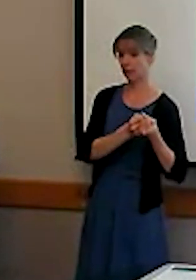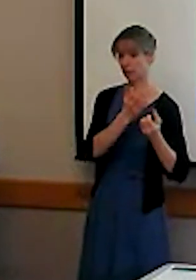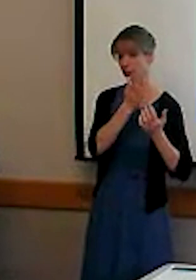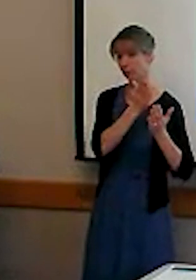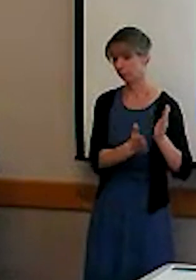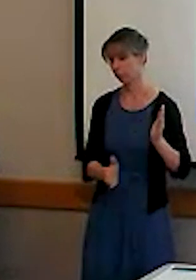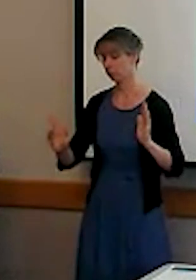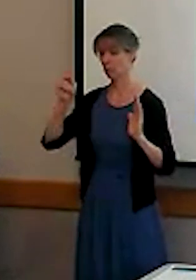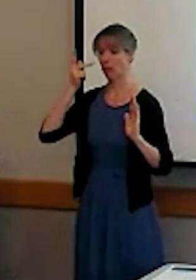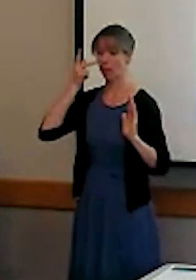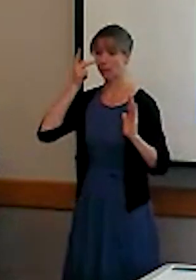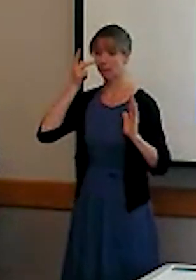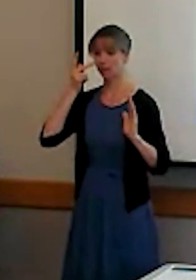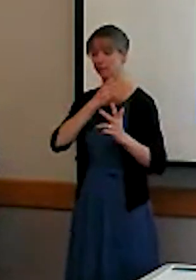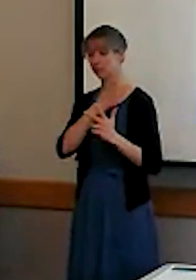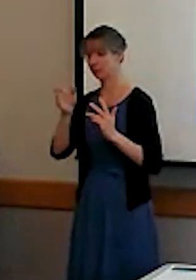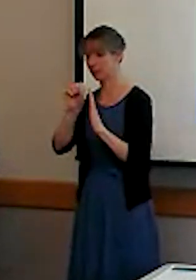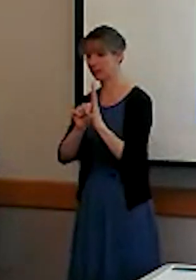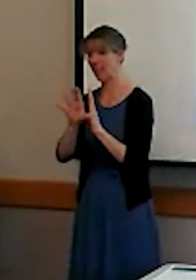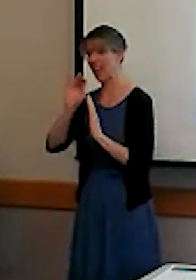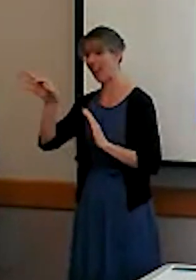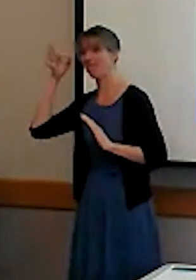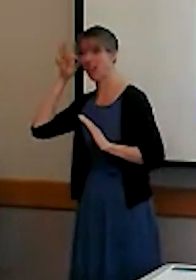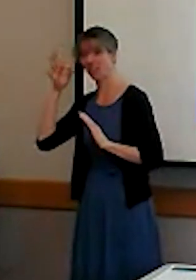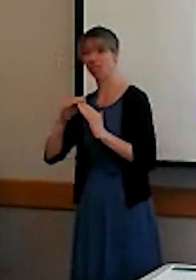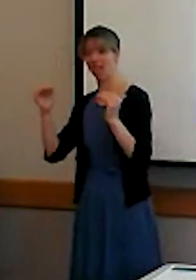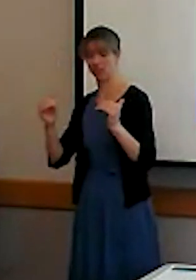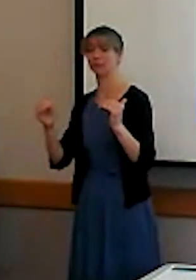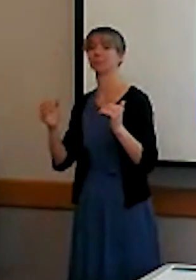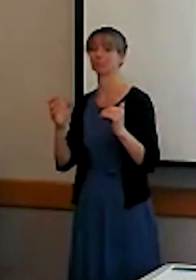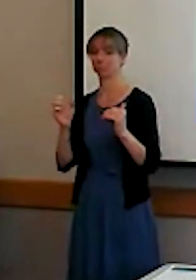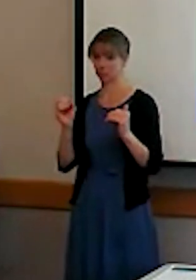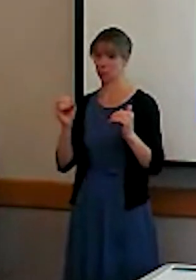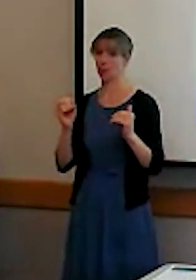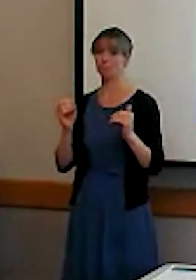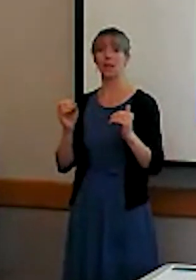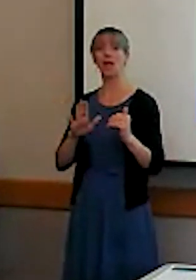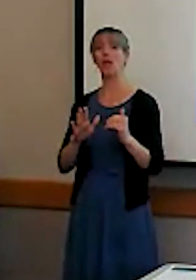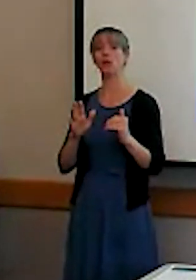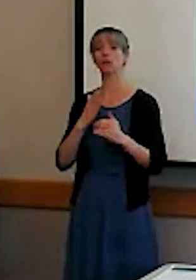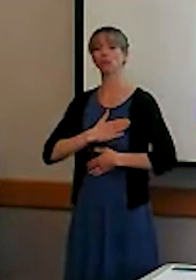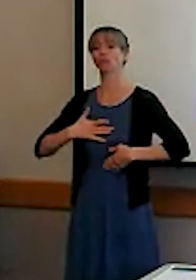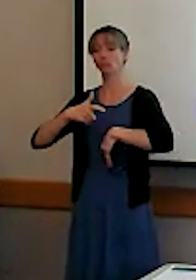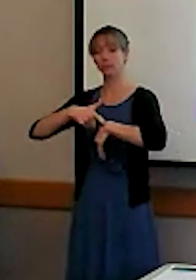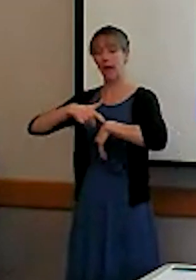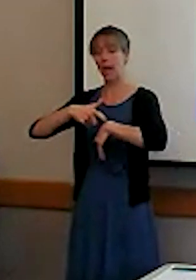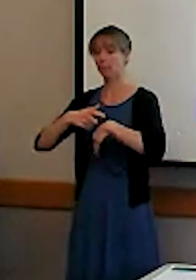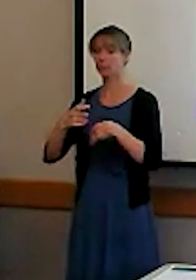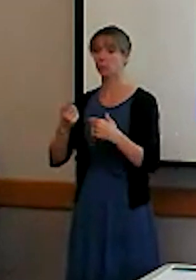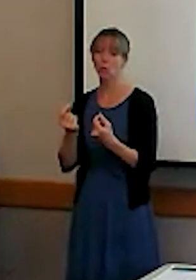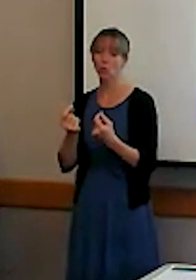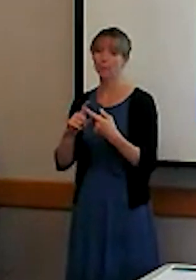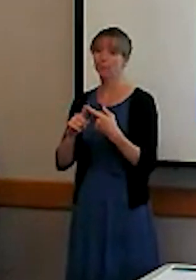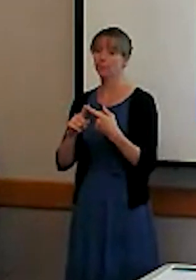on politics to the state and federal levels. So In her free time, she enjoys things